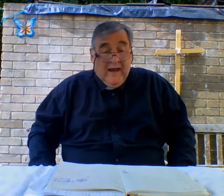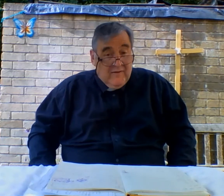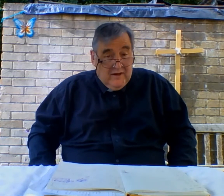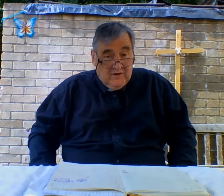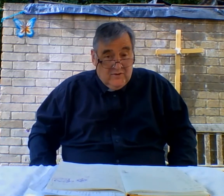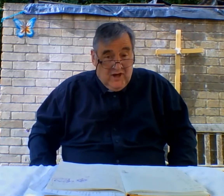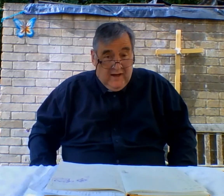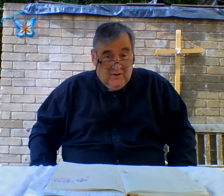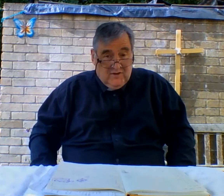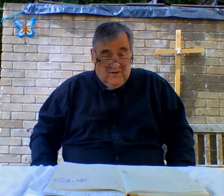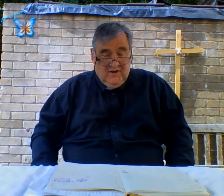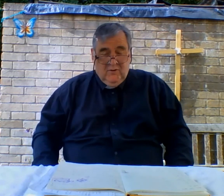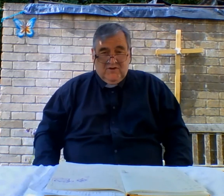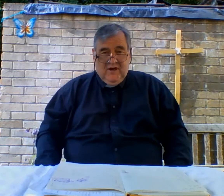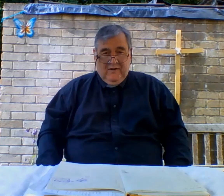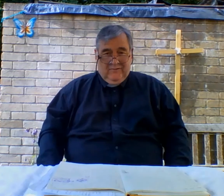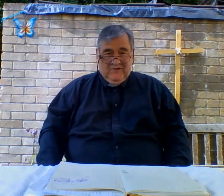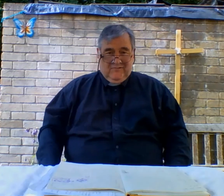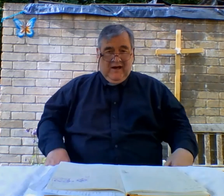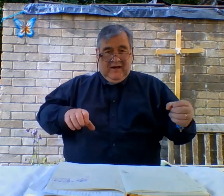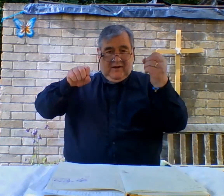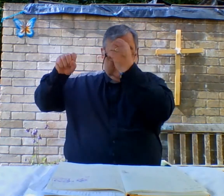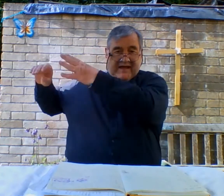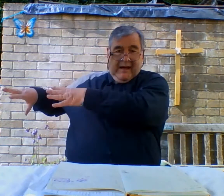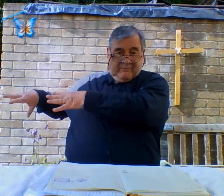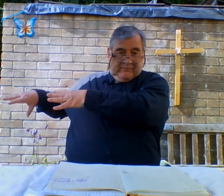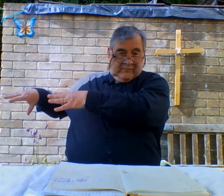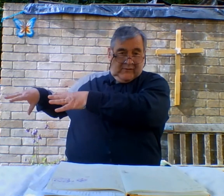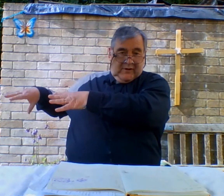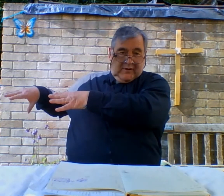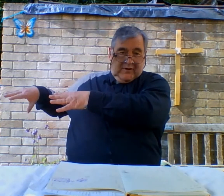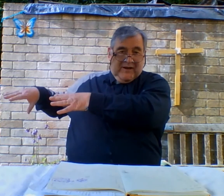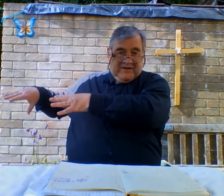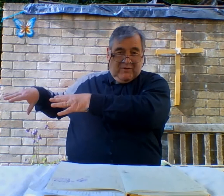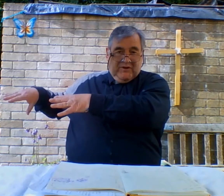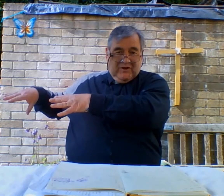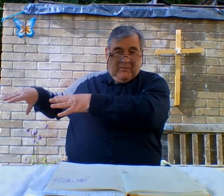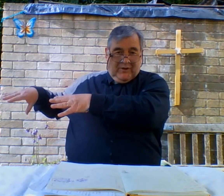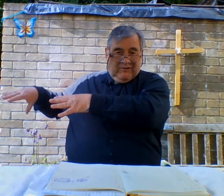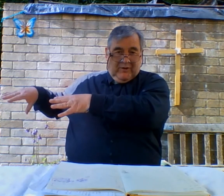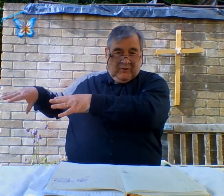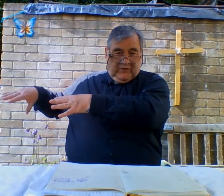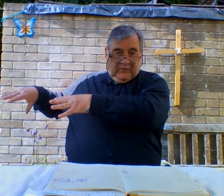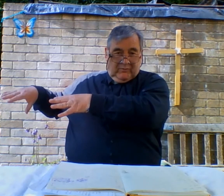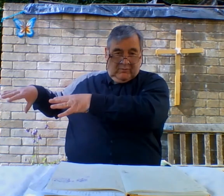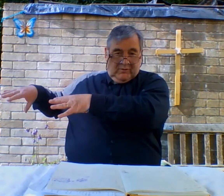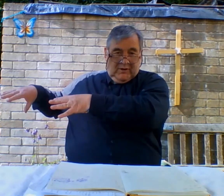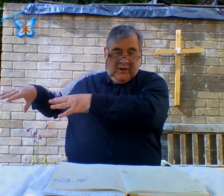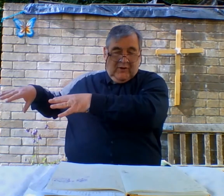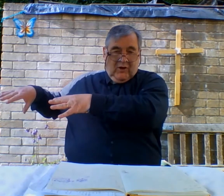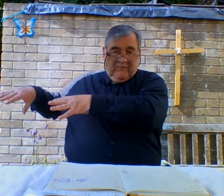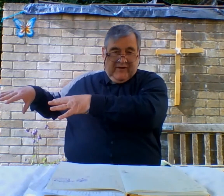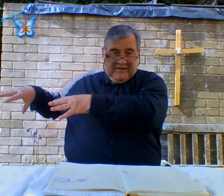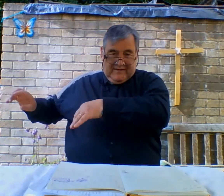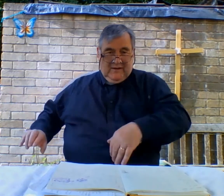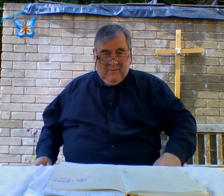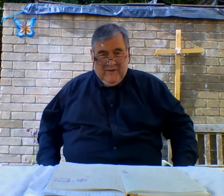they do change, because the old sign for Australia was that, the place where we dump the criminals and the convicts, but that's